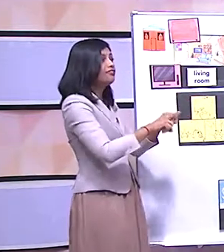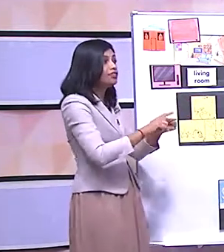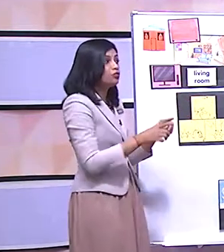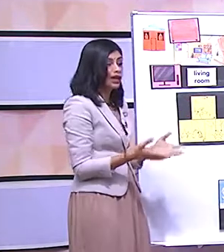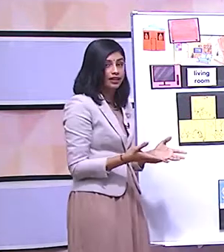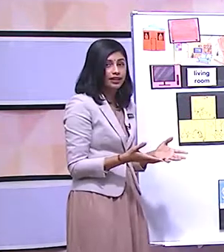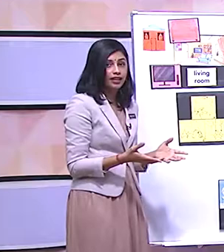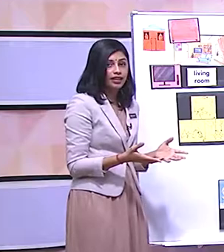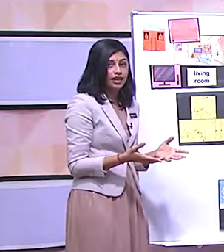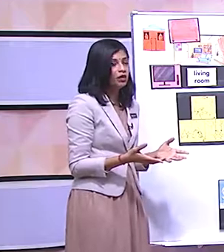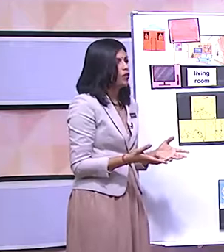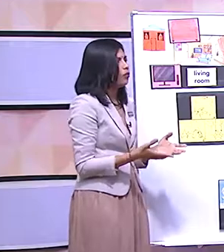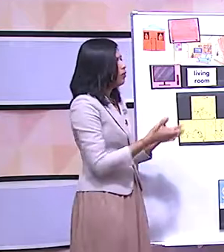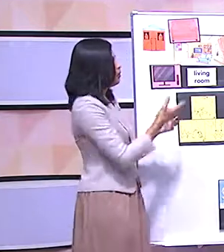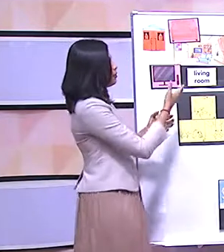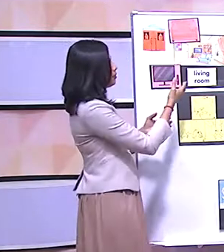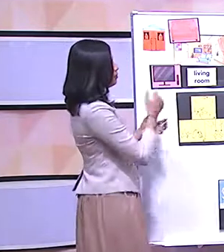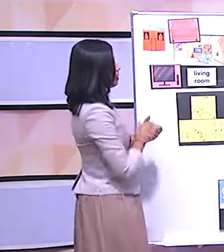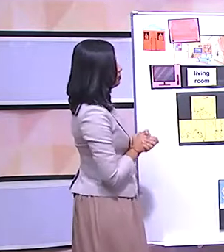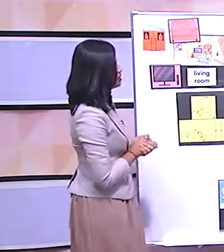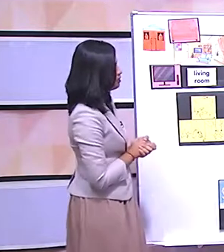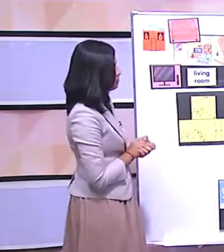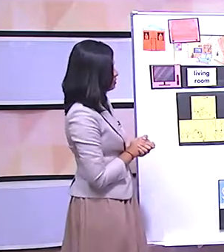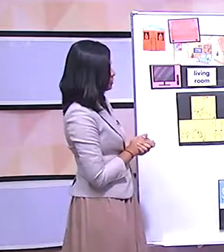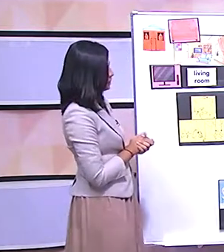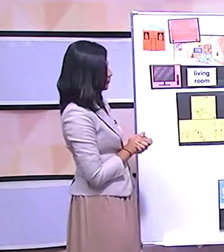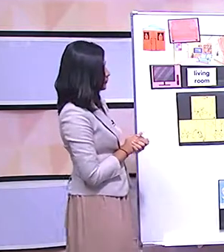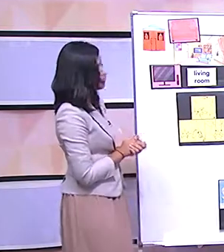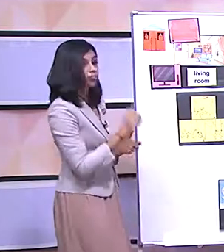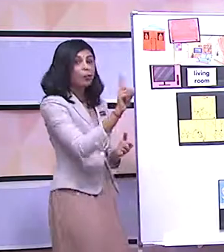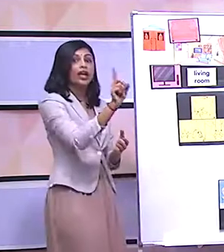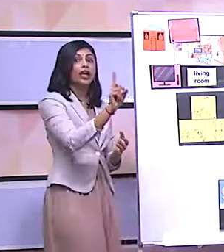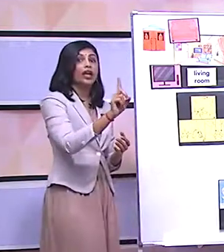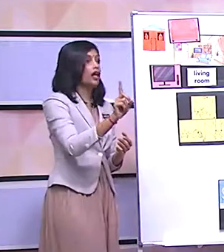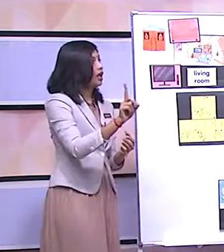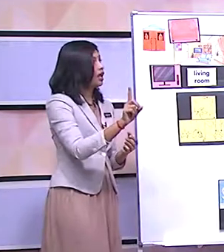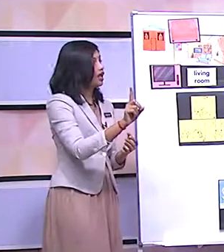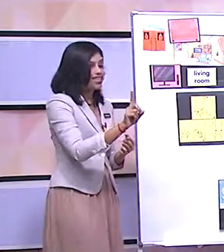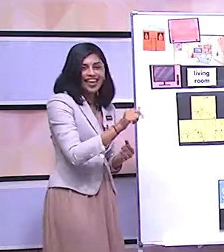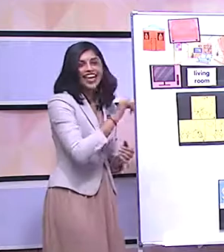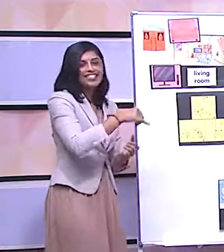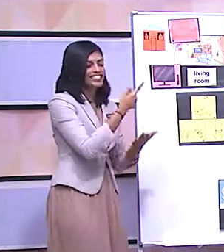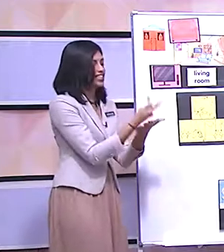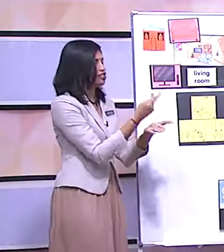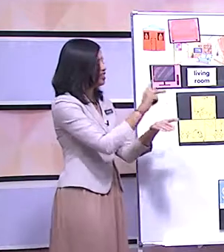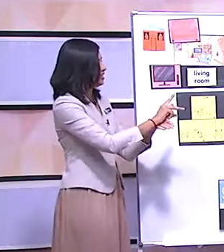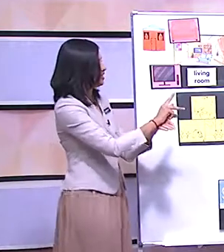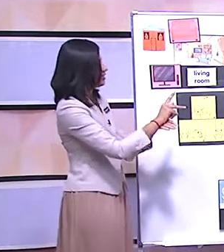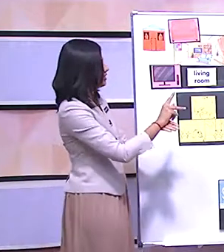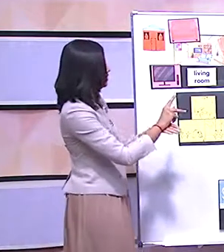different one. Okay. Maybe you can paste it first, Mira. Okay. I will right. paste it in the kitchen. Yes. Kitchen. Can